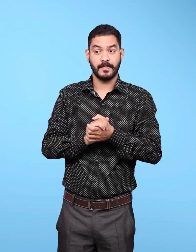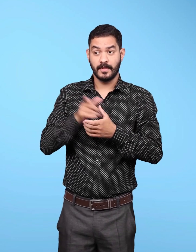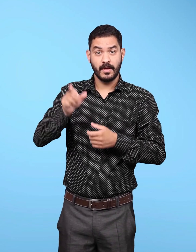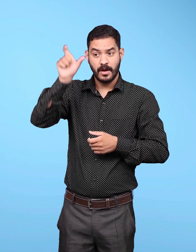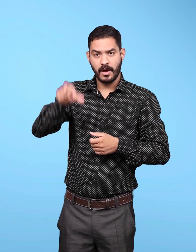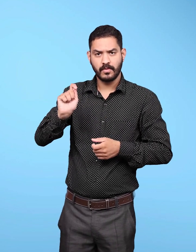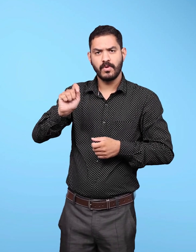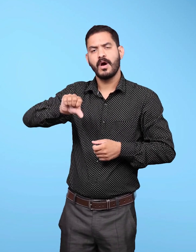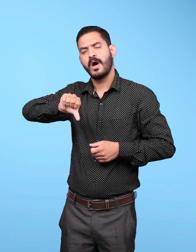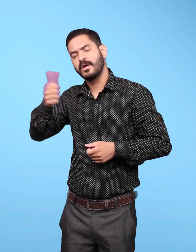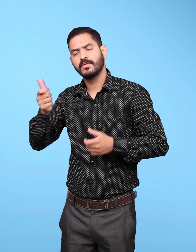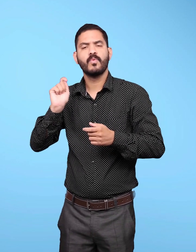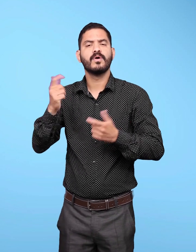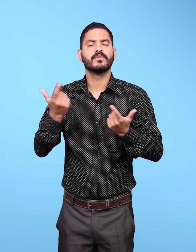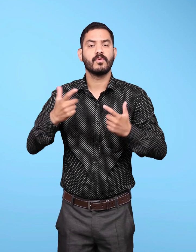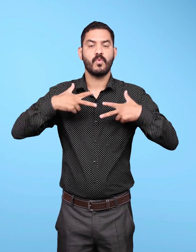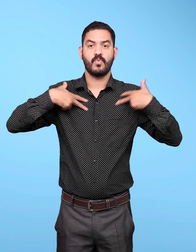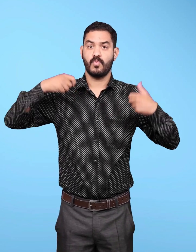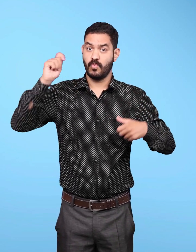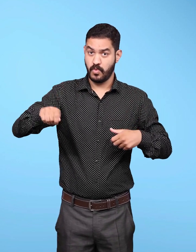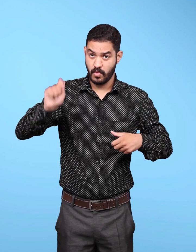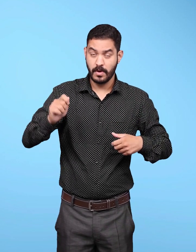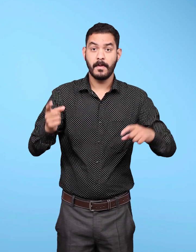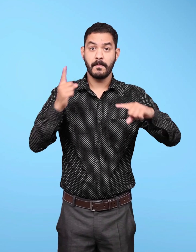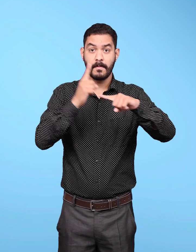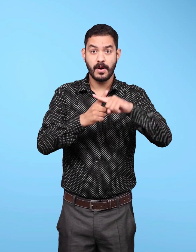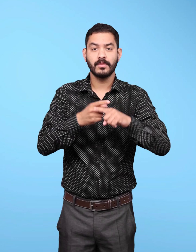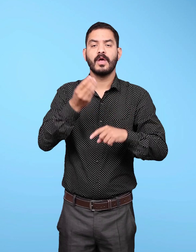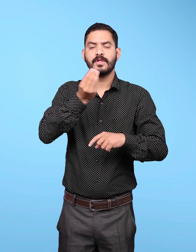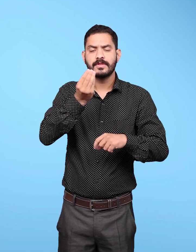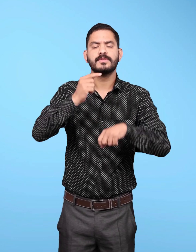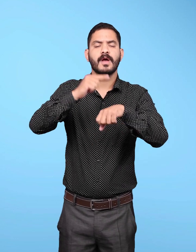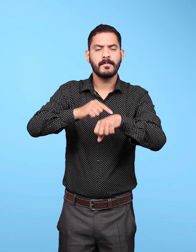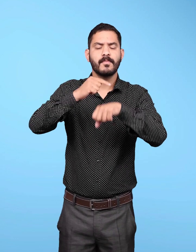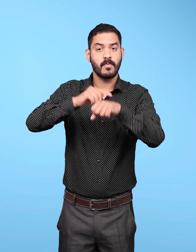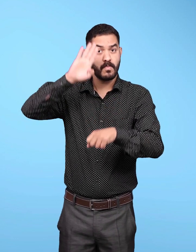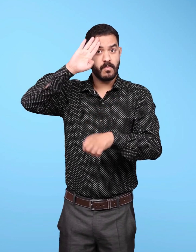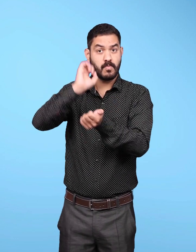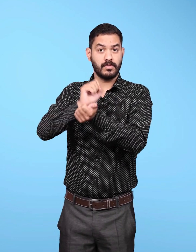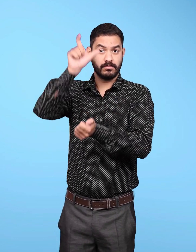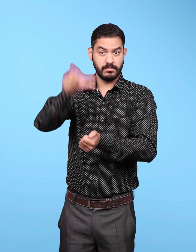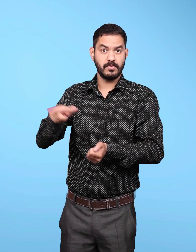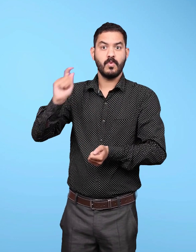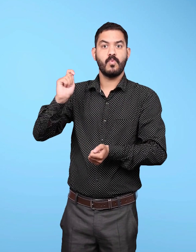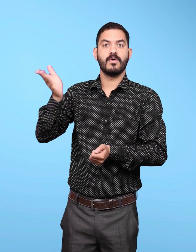He also functioned as a judge and sometimes as a policeman.